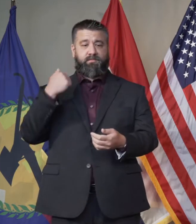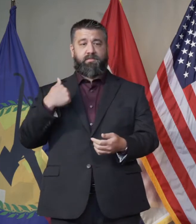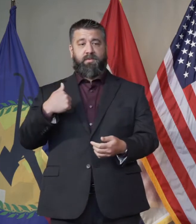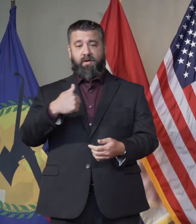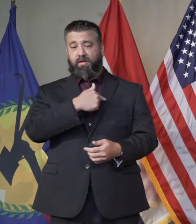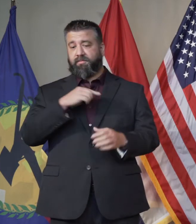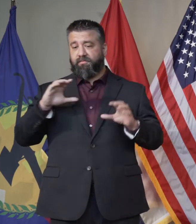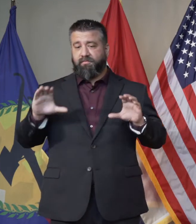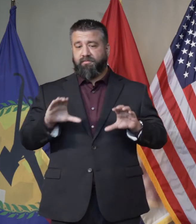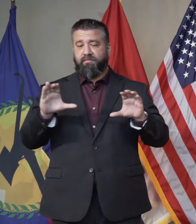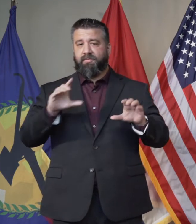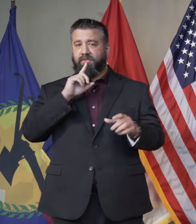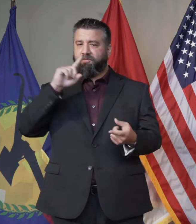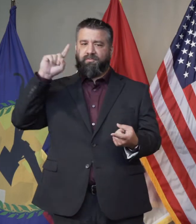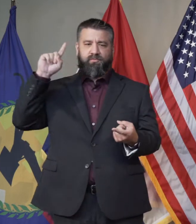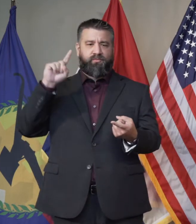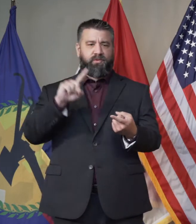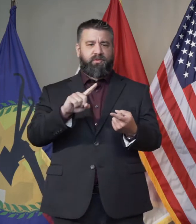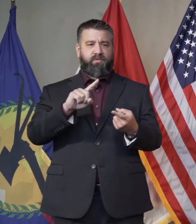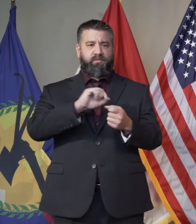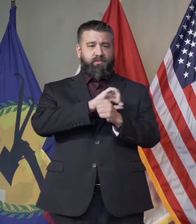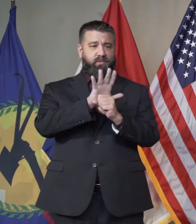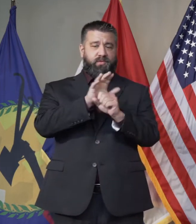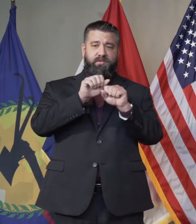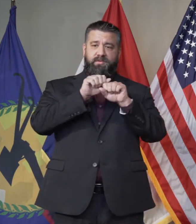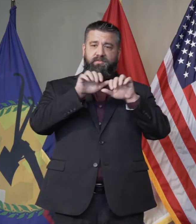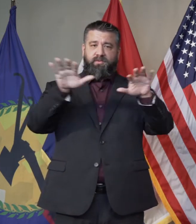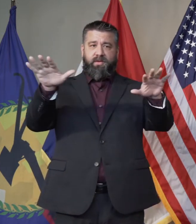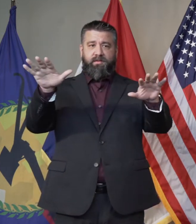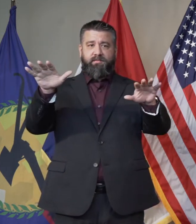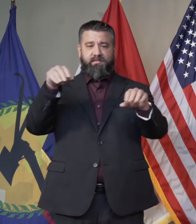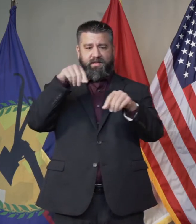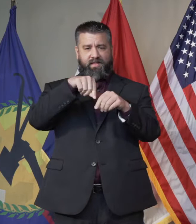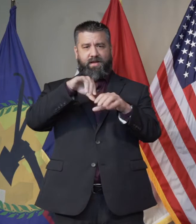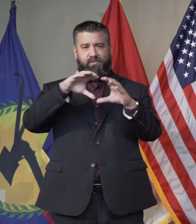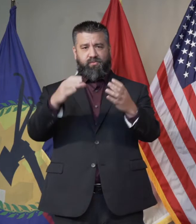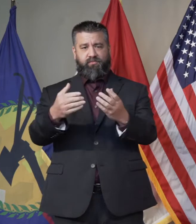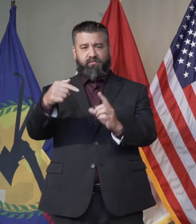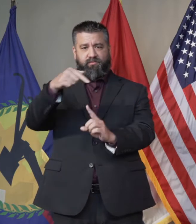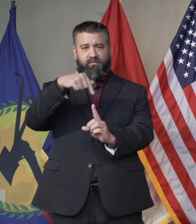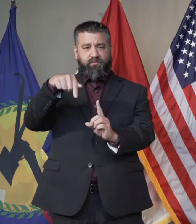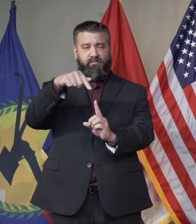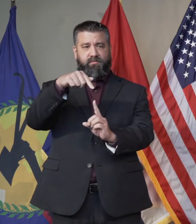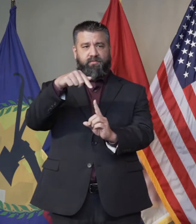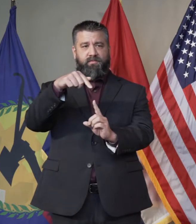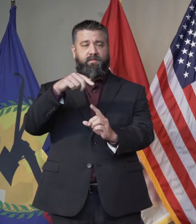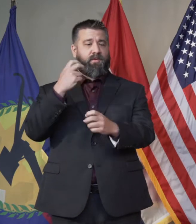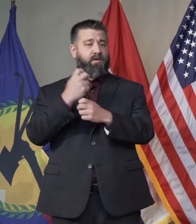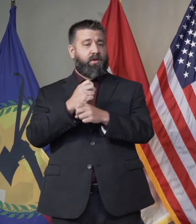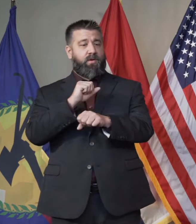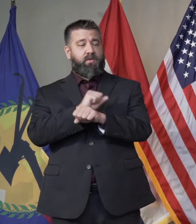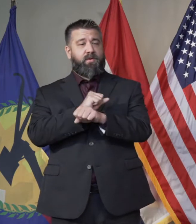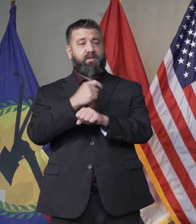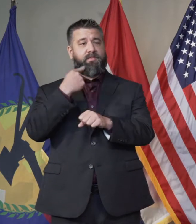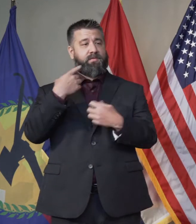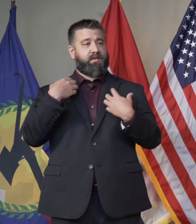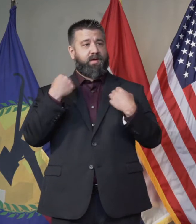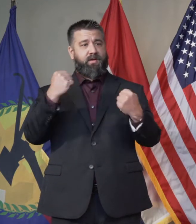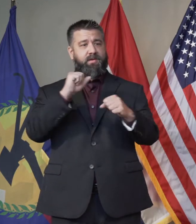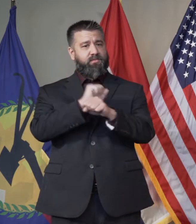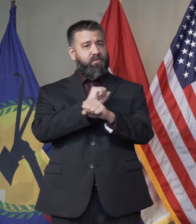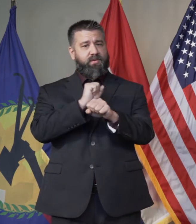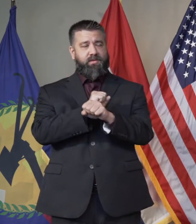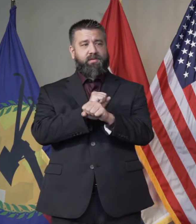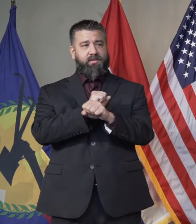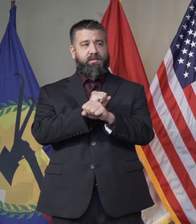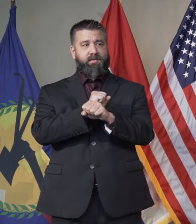spread of the virus among our long-term care facility residents, and the hard work of our public health employees has been recognized